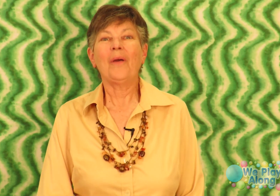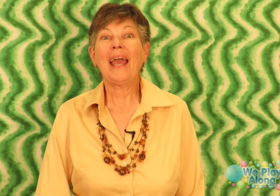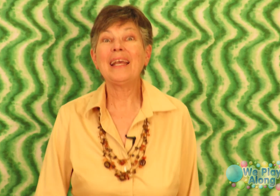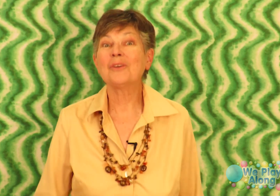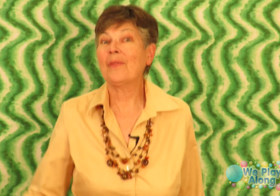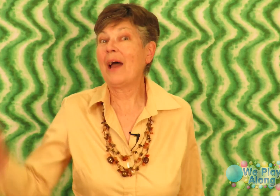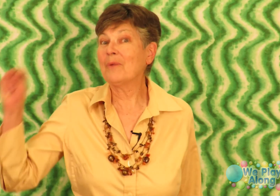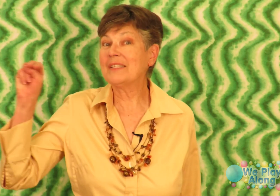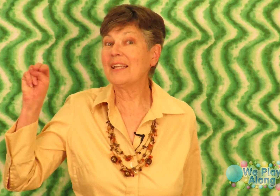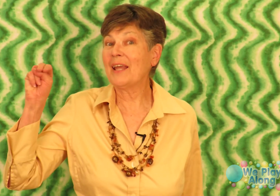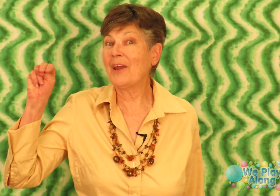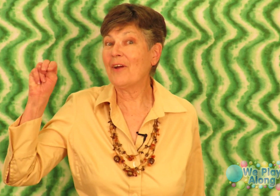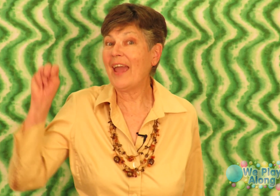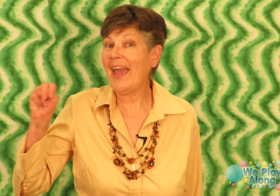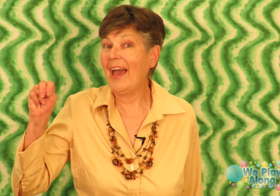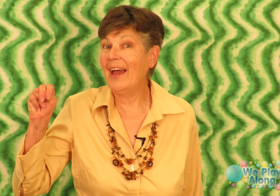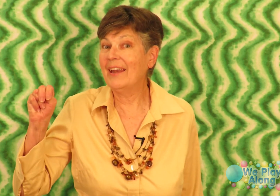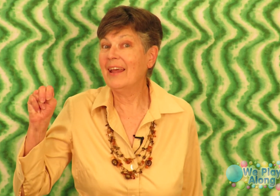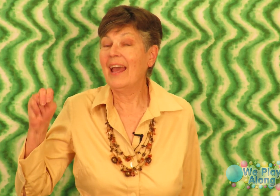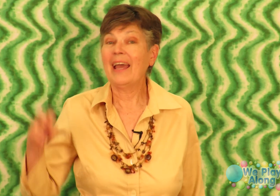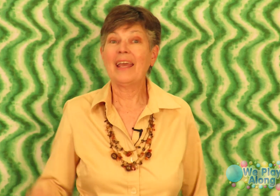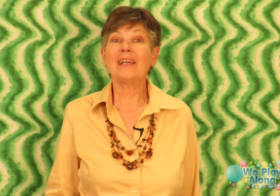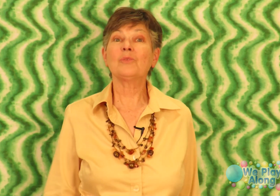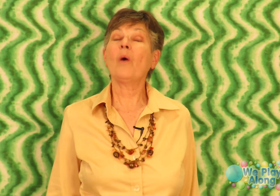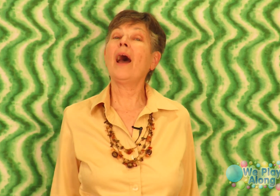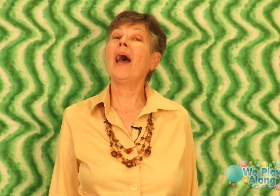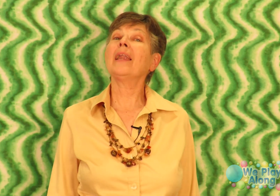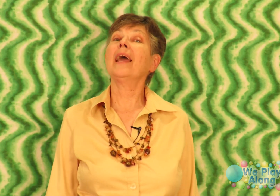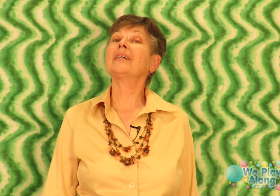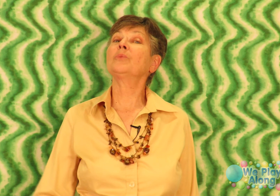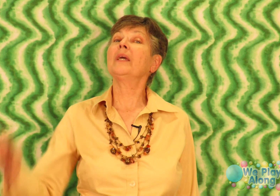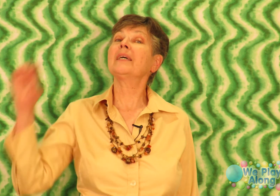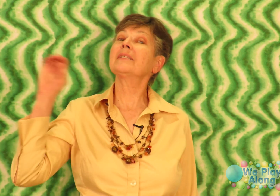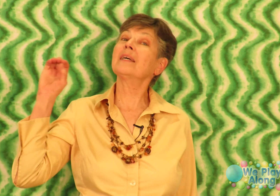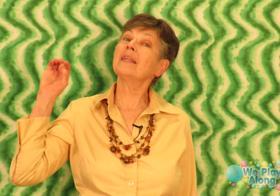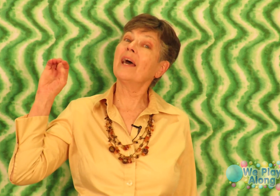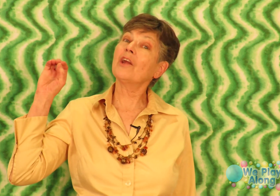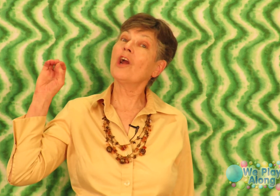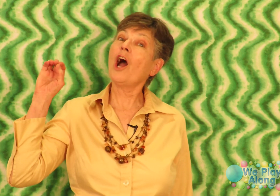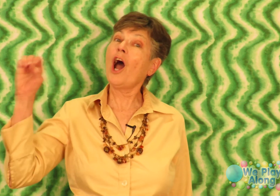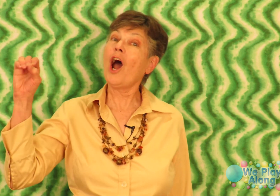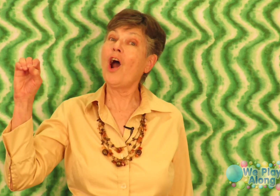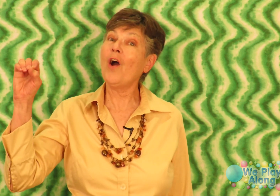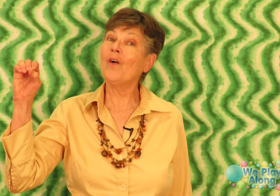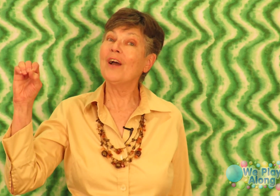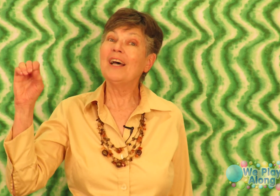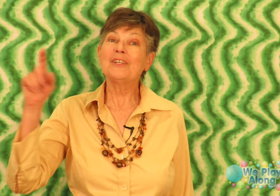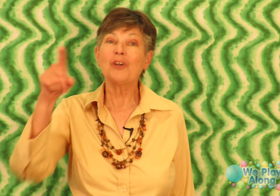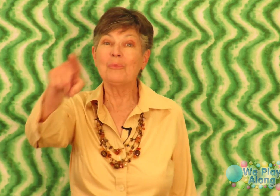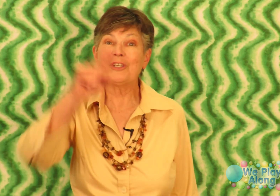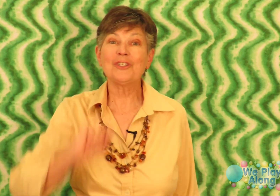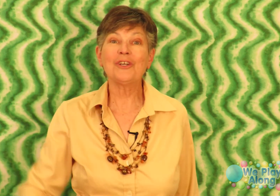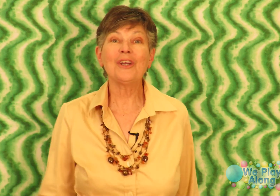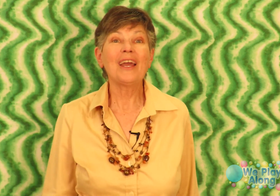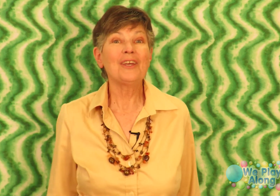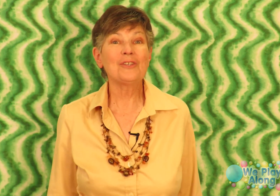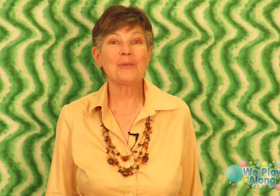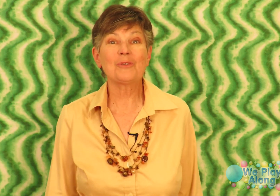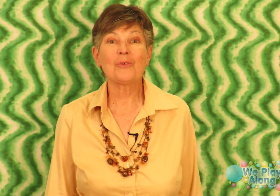Okay, so that was the letter N. And guess what? Next week is the letter O. So be sure you